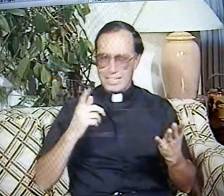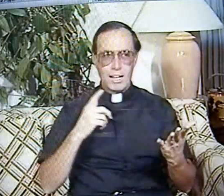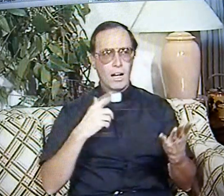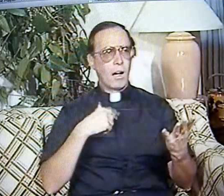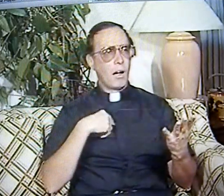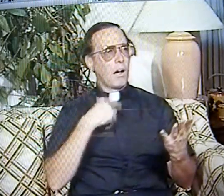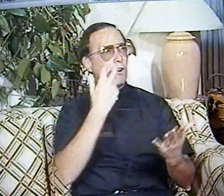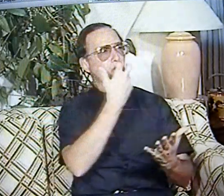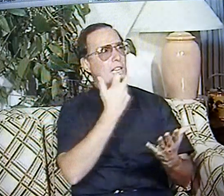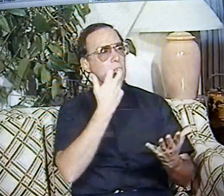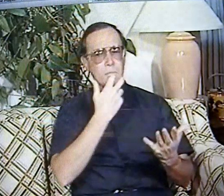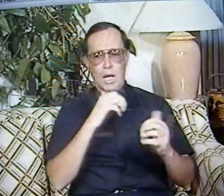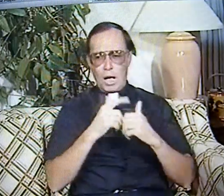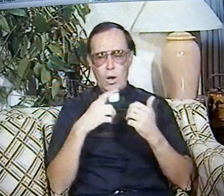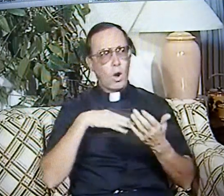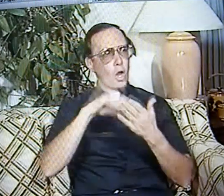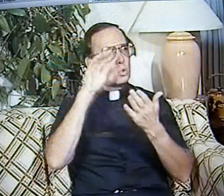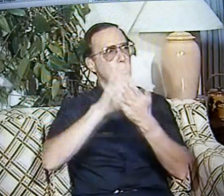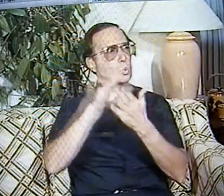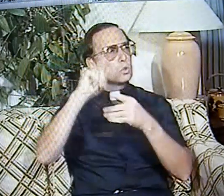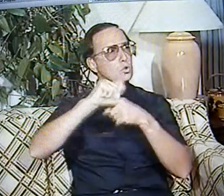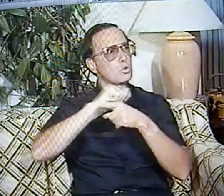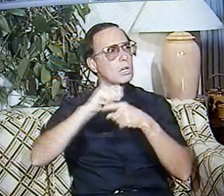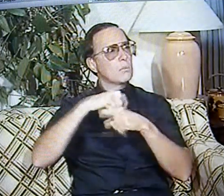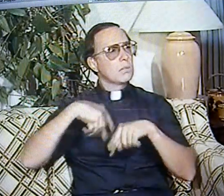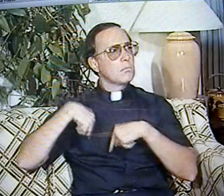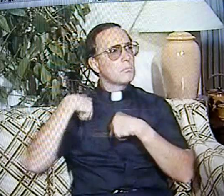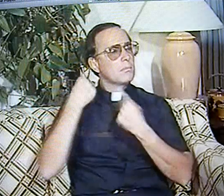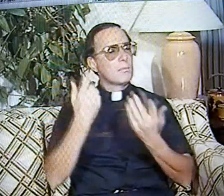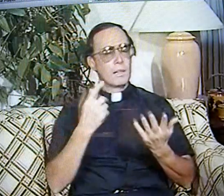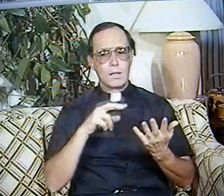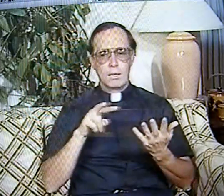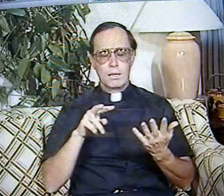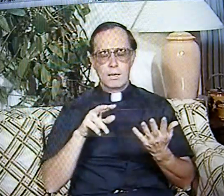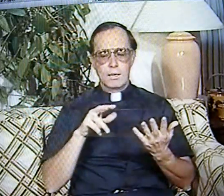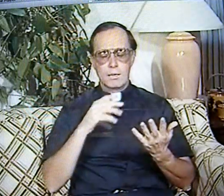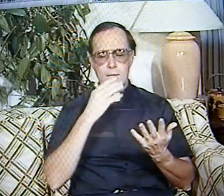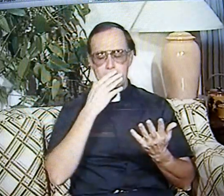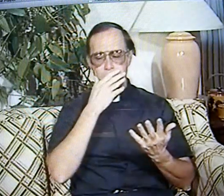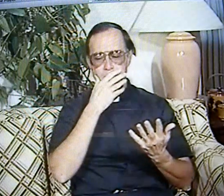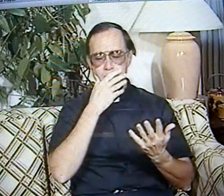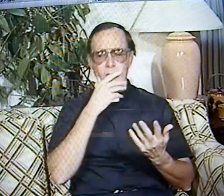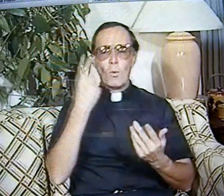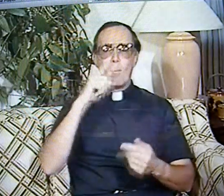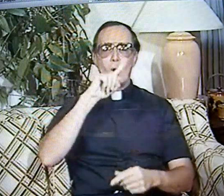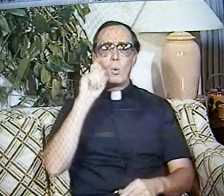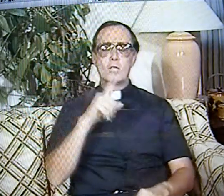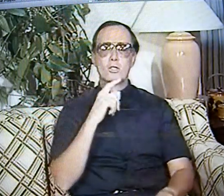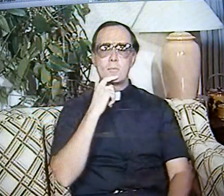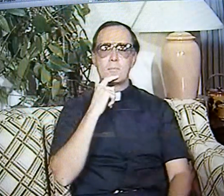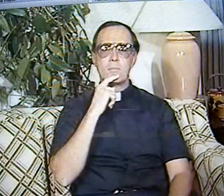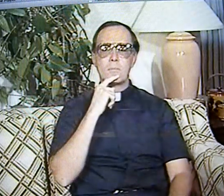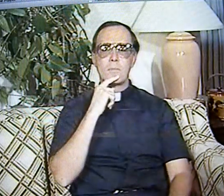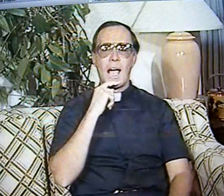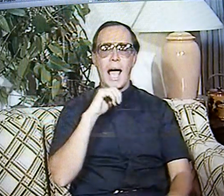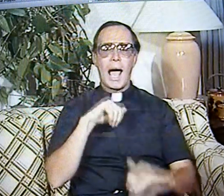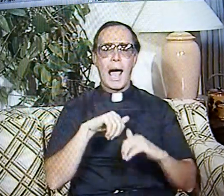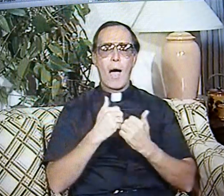know you could talk. And I said, well, yeah, I'm reading your lips. Up until now, I've been doing that to